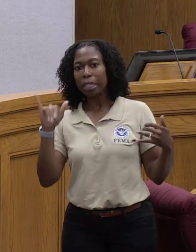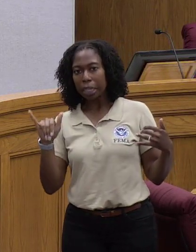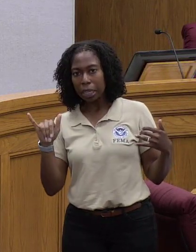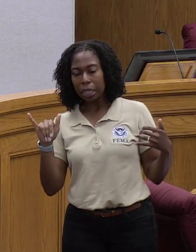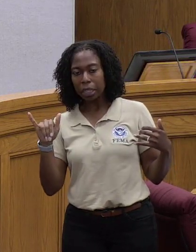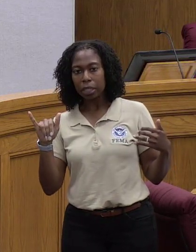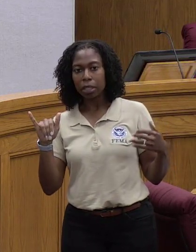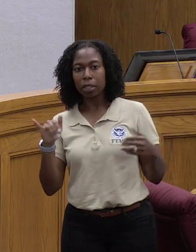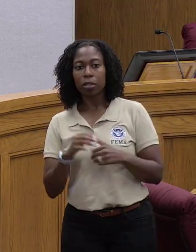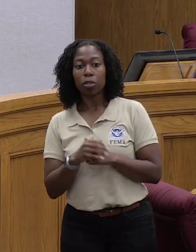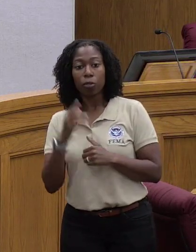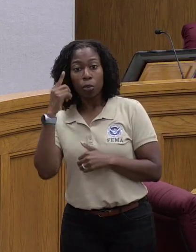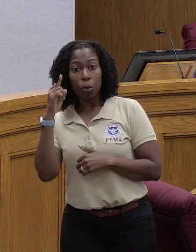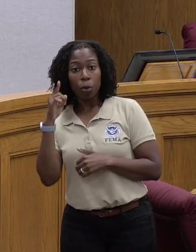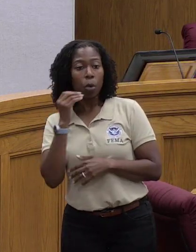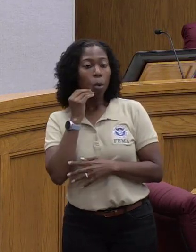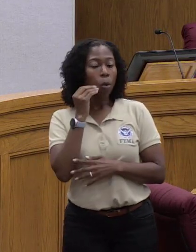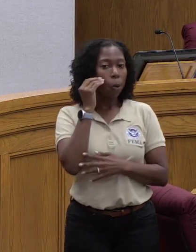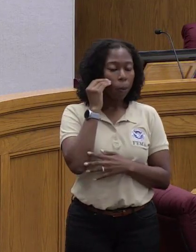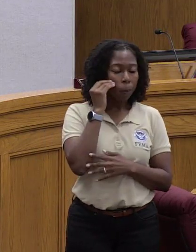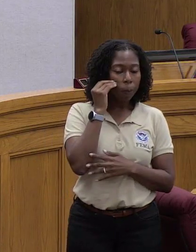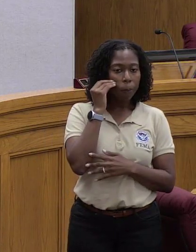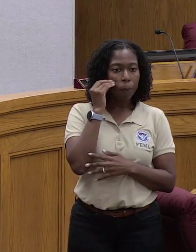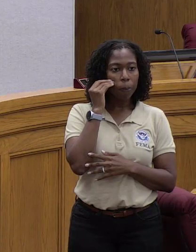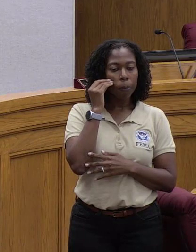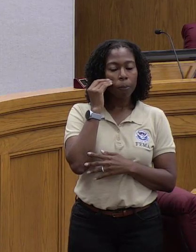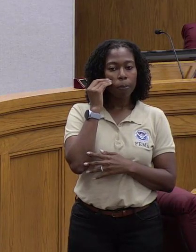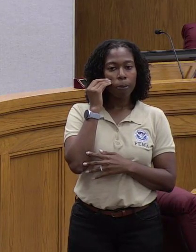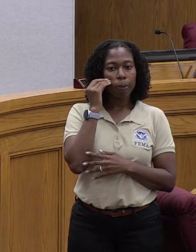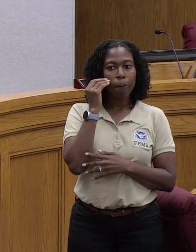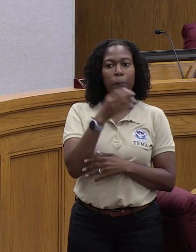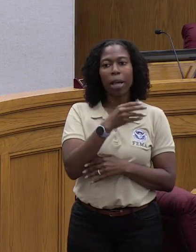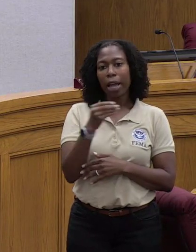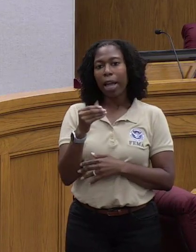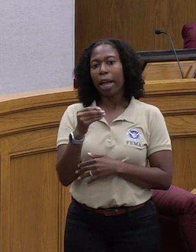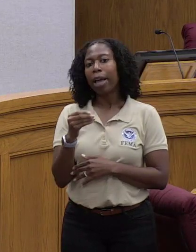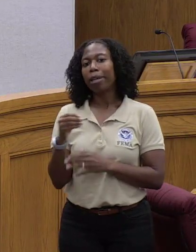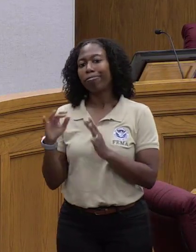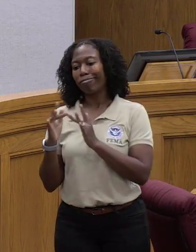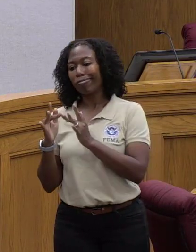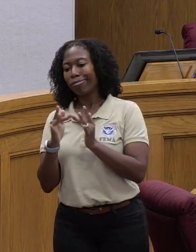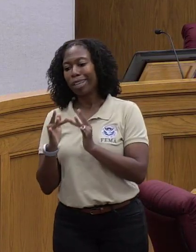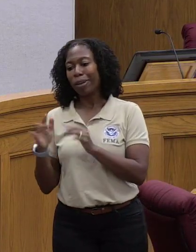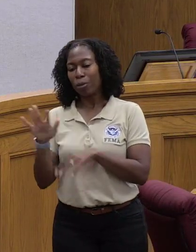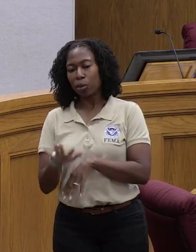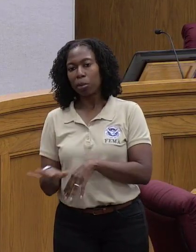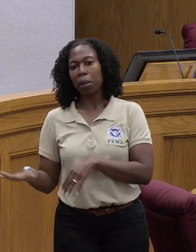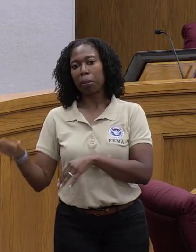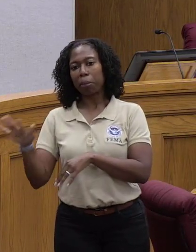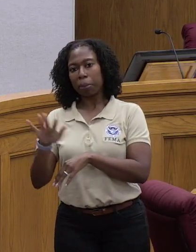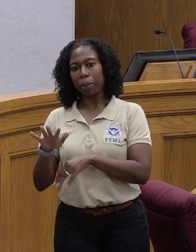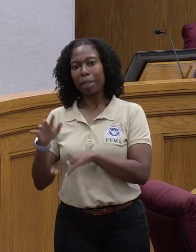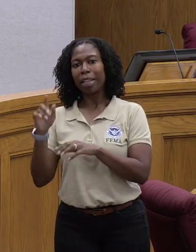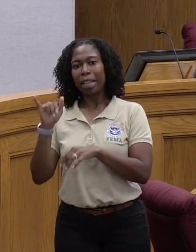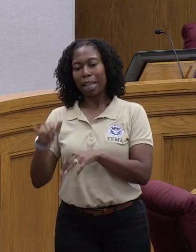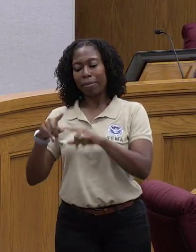in home and in the network's facility level, are dependent on power.